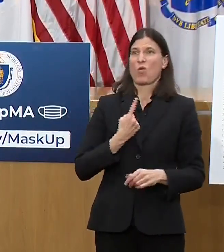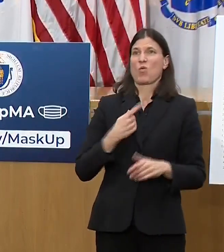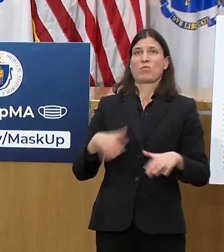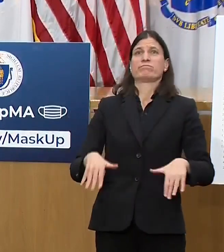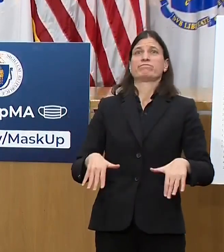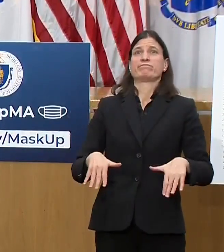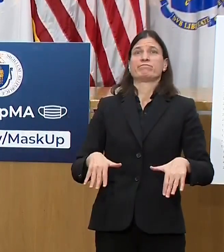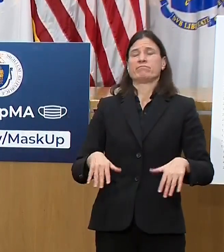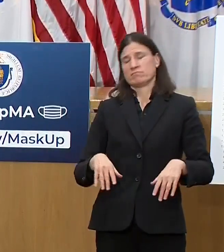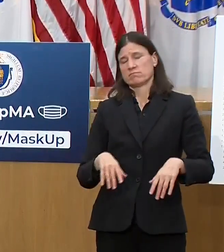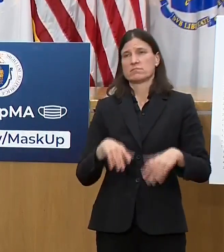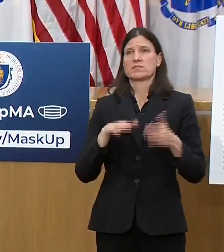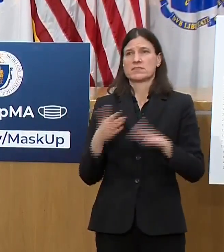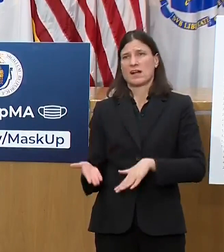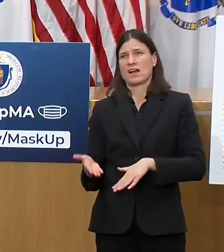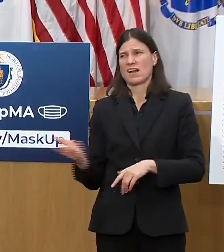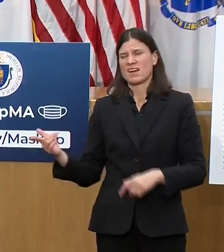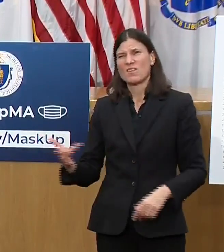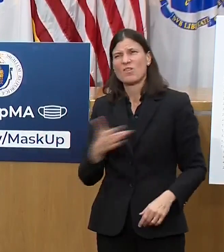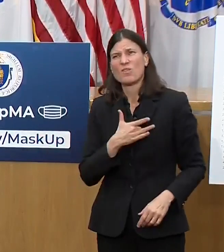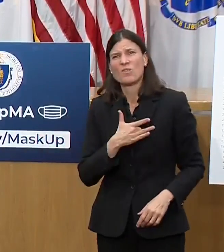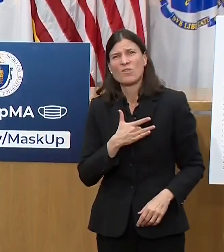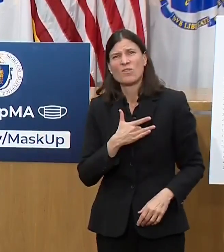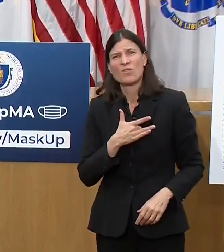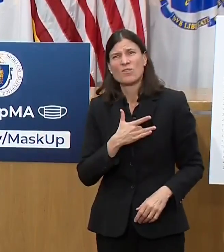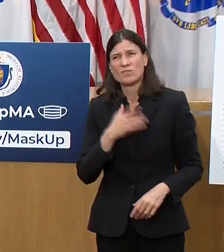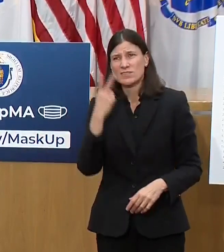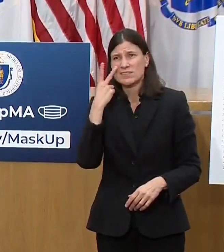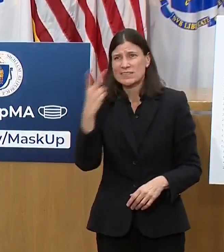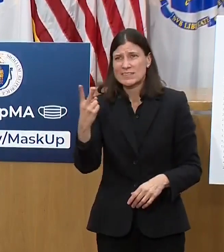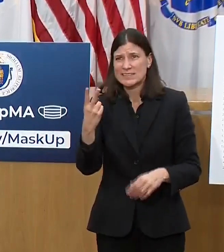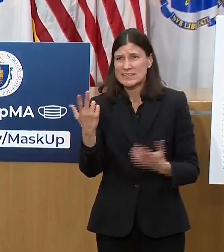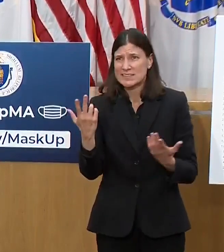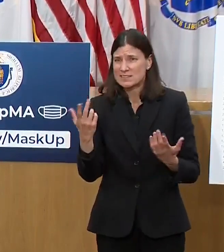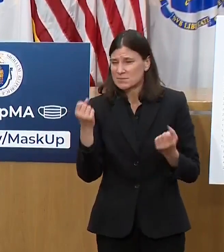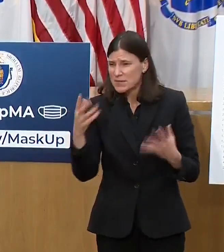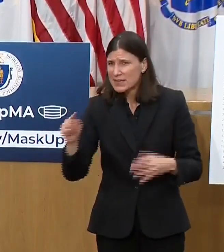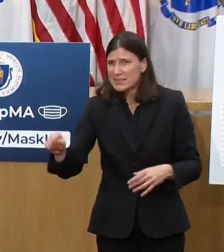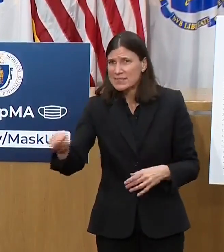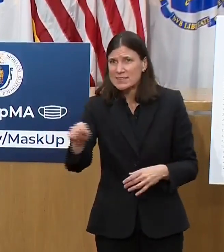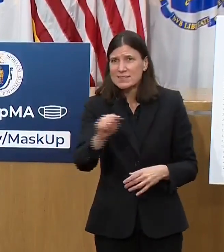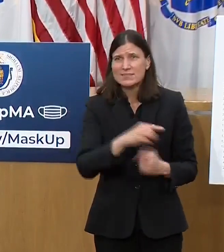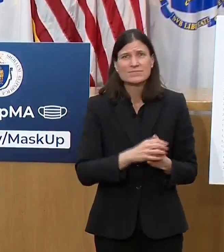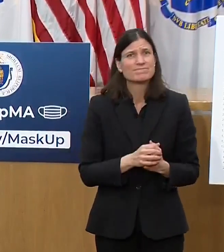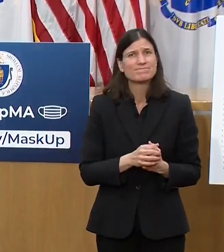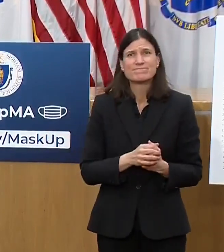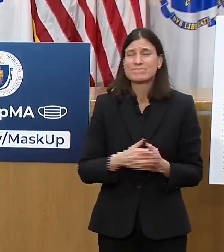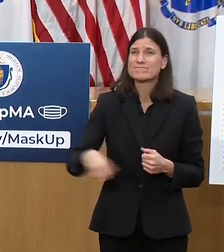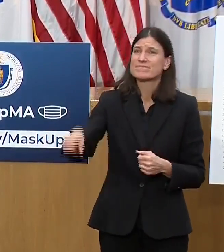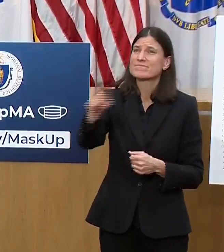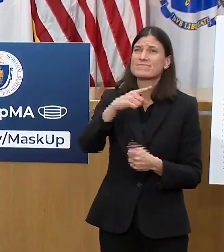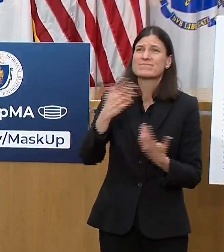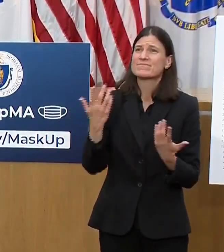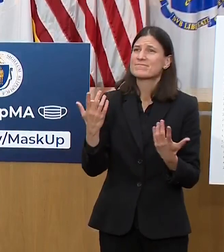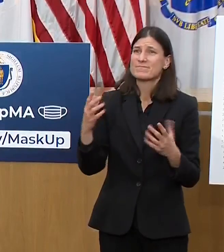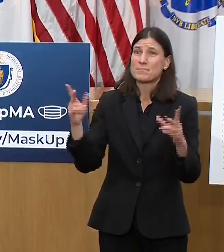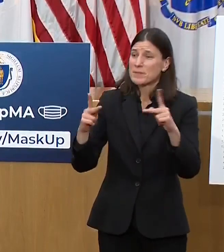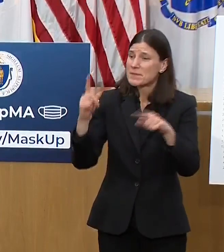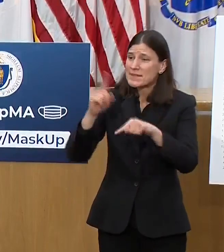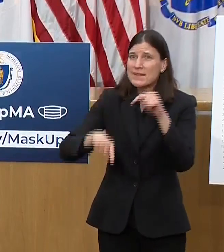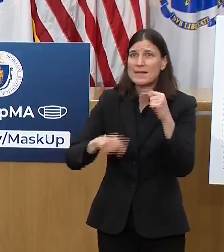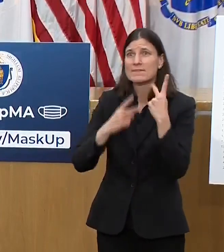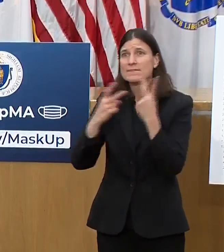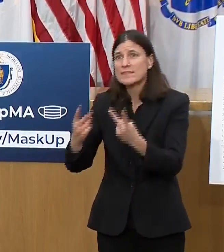as it has been too long you haven't been able to see your loved ones, and the tendency is to simply give up